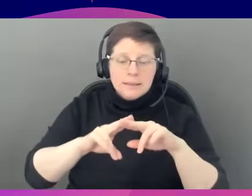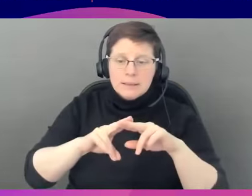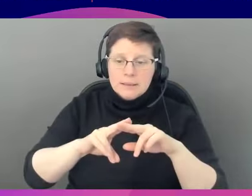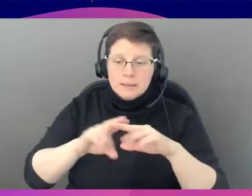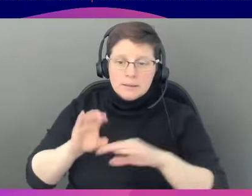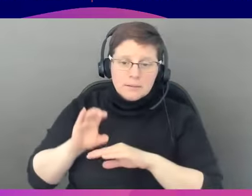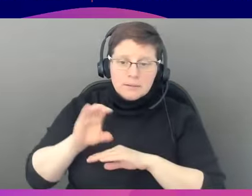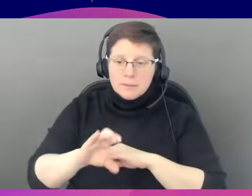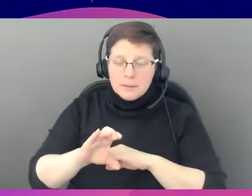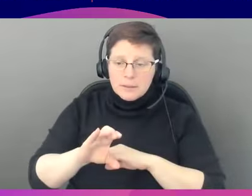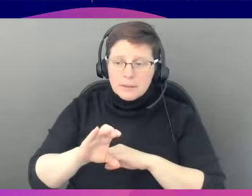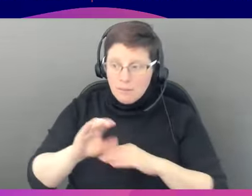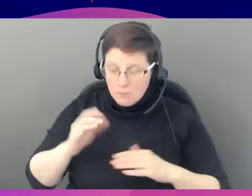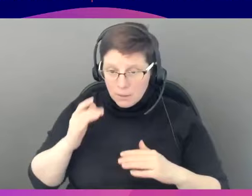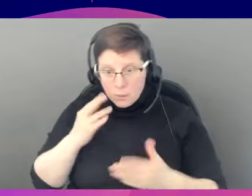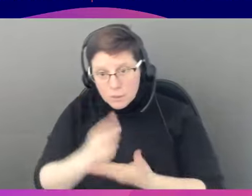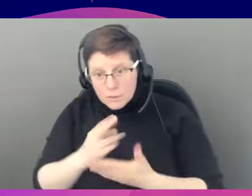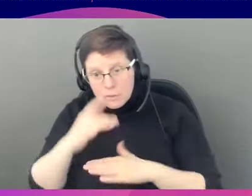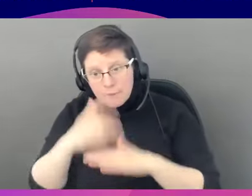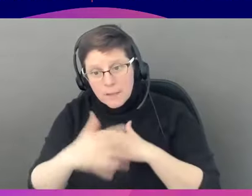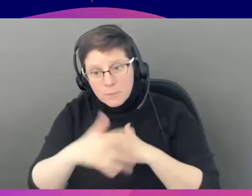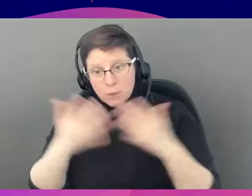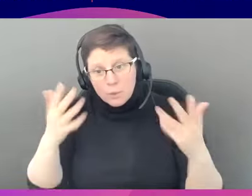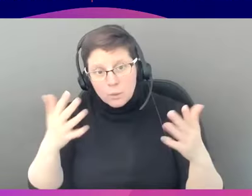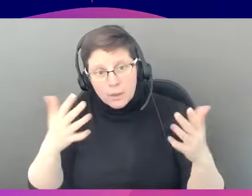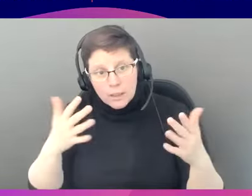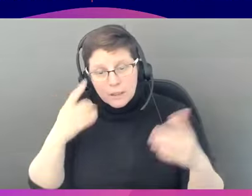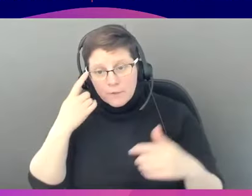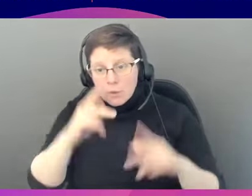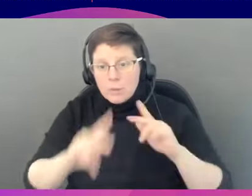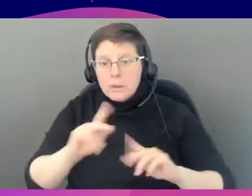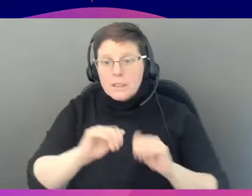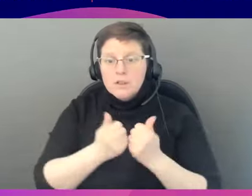resources available through government to help agencies in wanting to do this work?